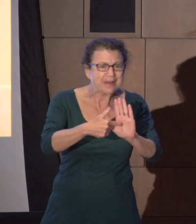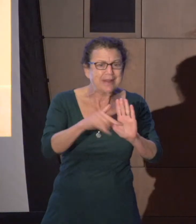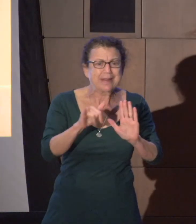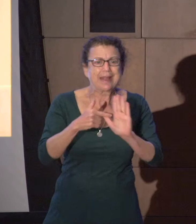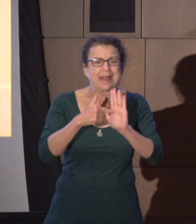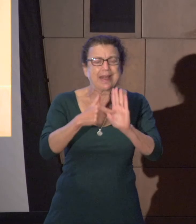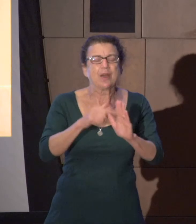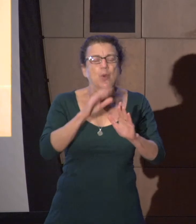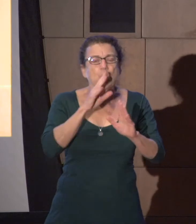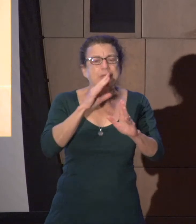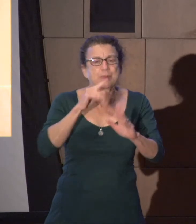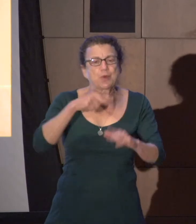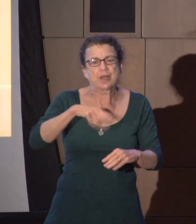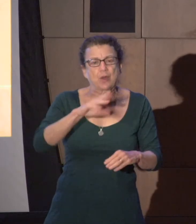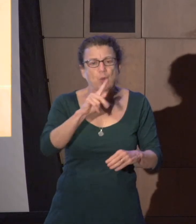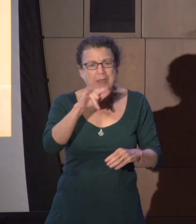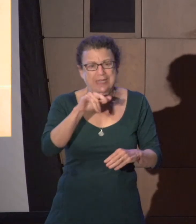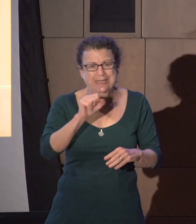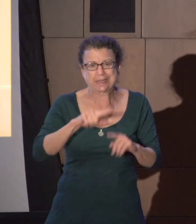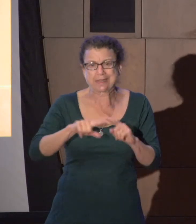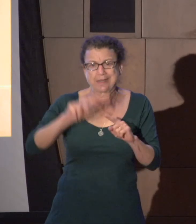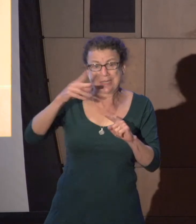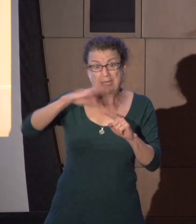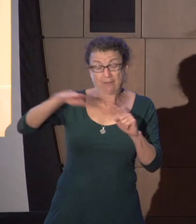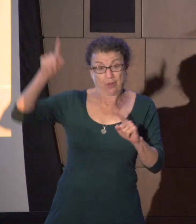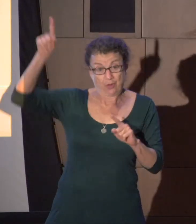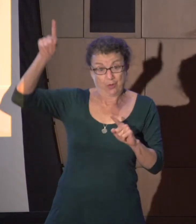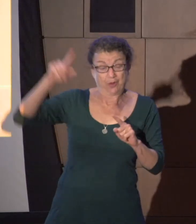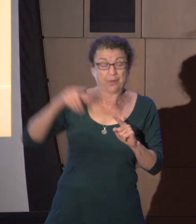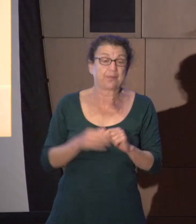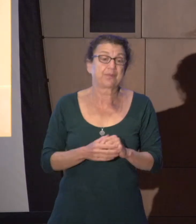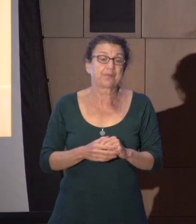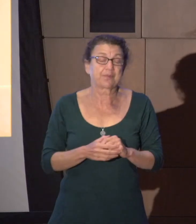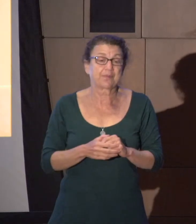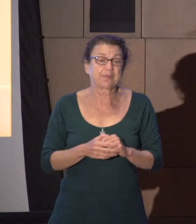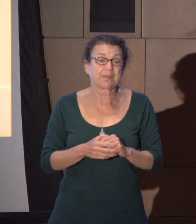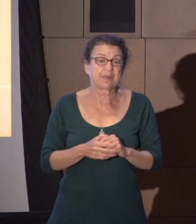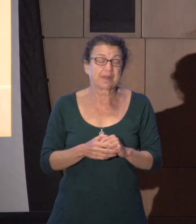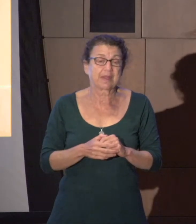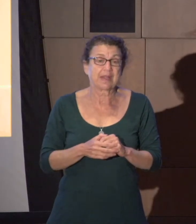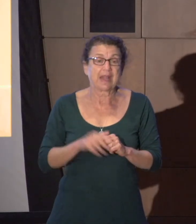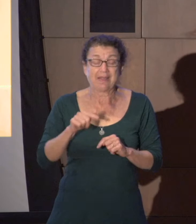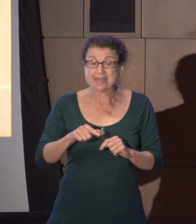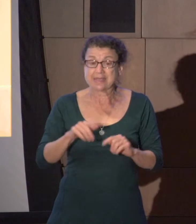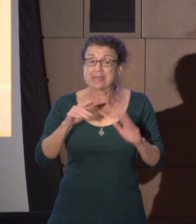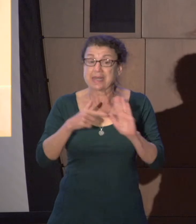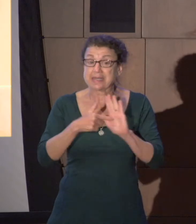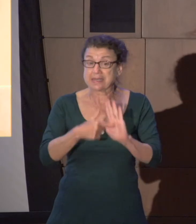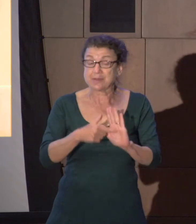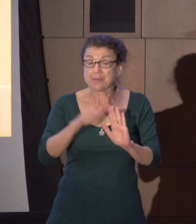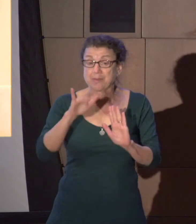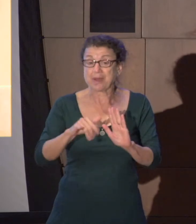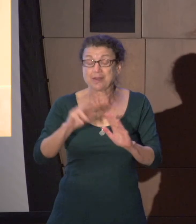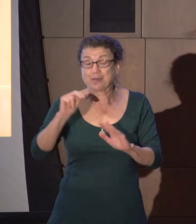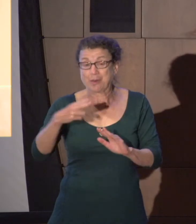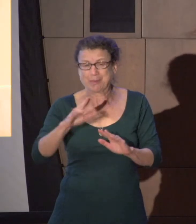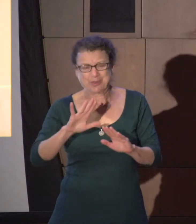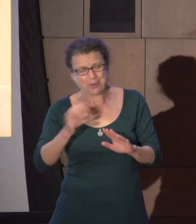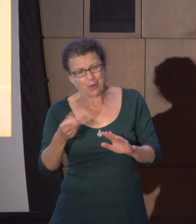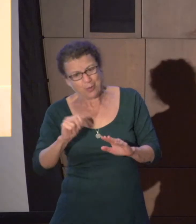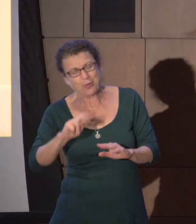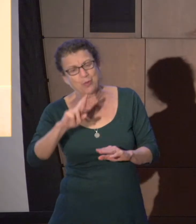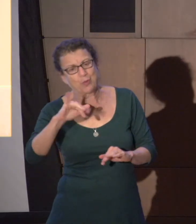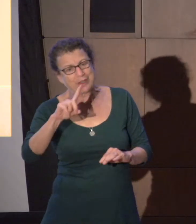exhibition Whispering Quilts, which is on the second floor of the museum. This is an exhibition by New Hampshire's own